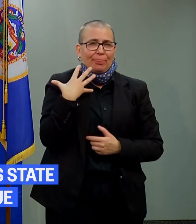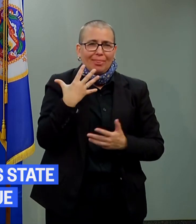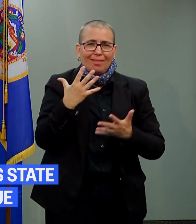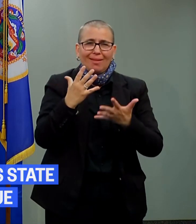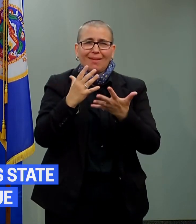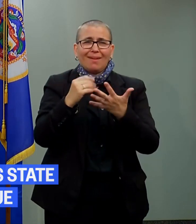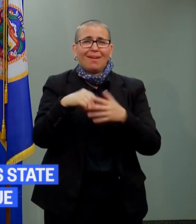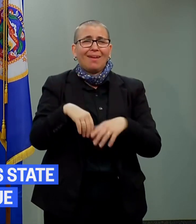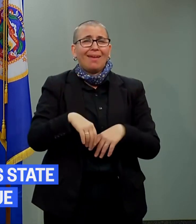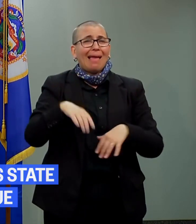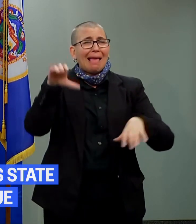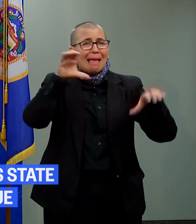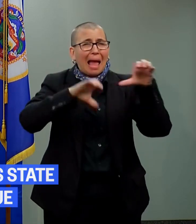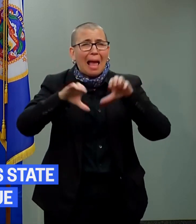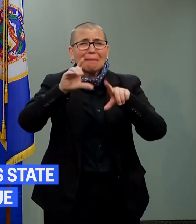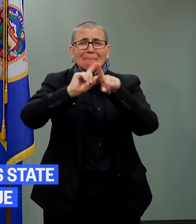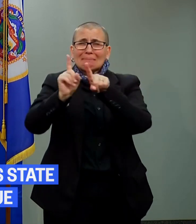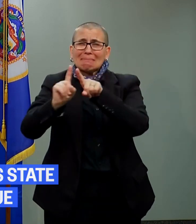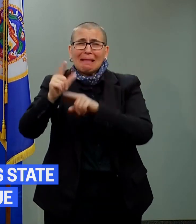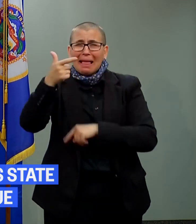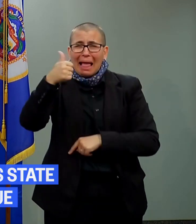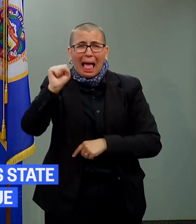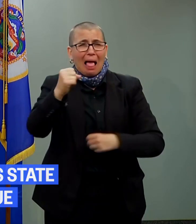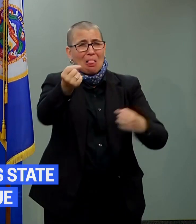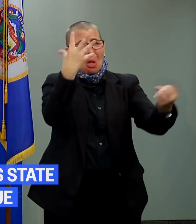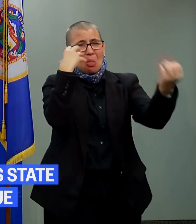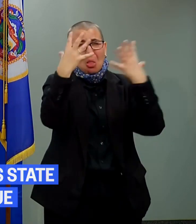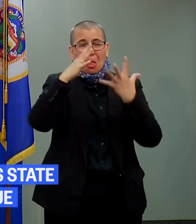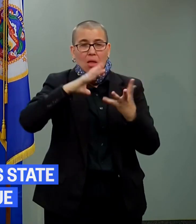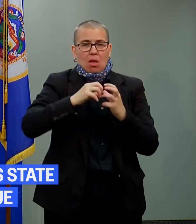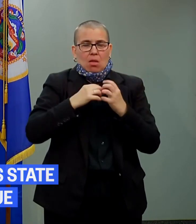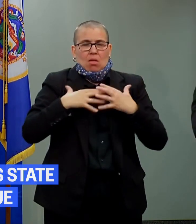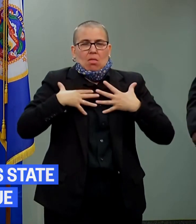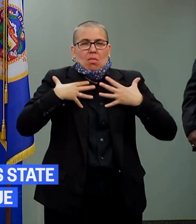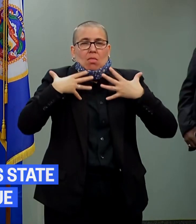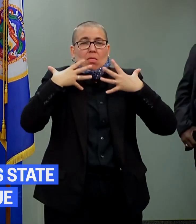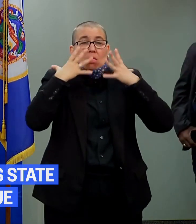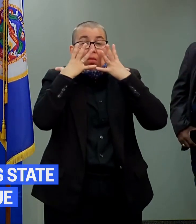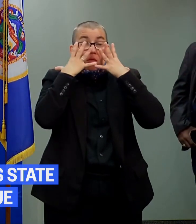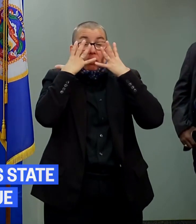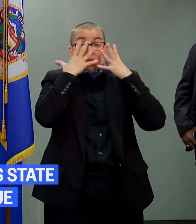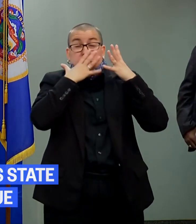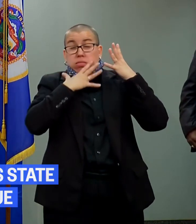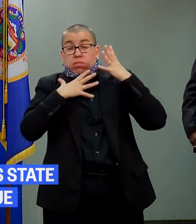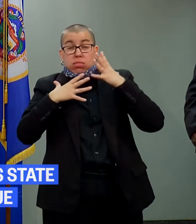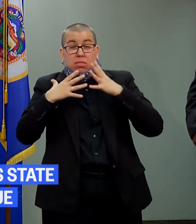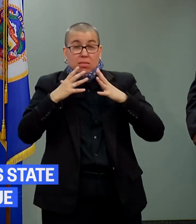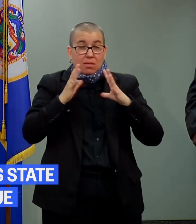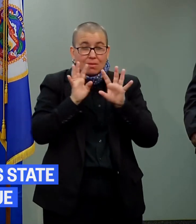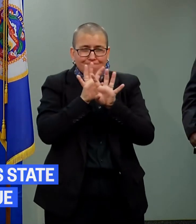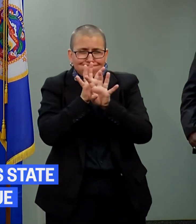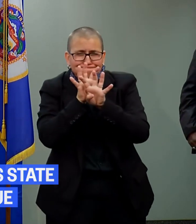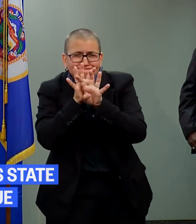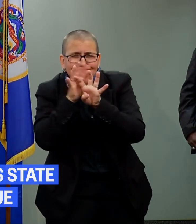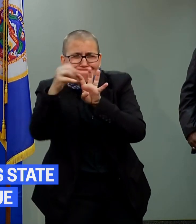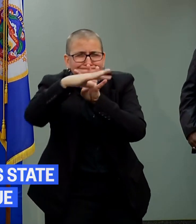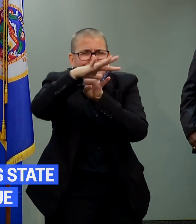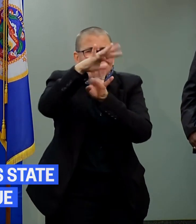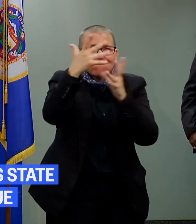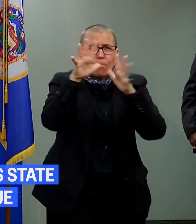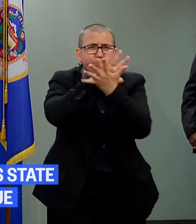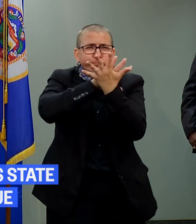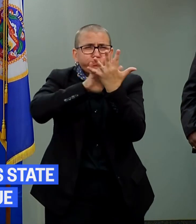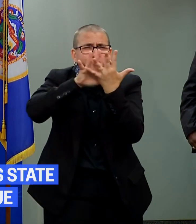There's literally like a fog. And so you put all of this stuff on and you're pushing into an unknown dangerous environment where people are